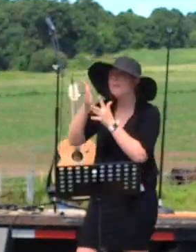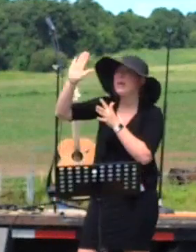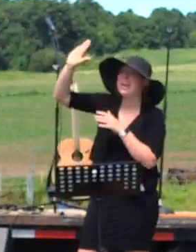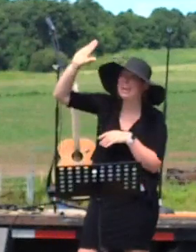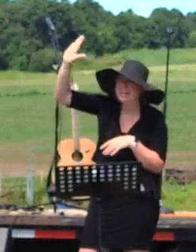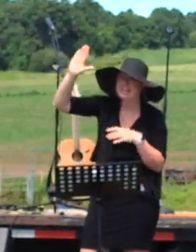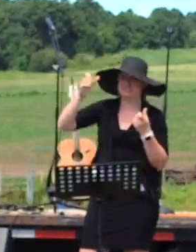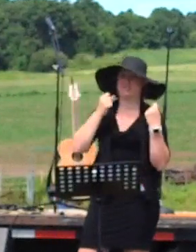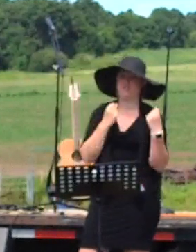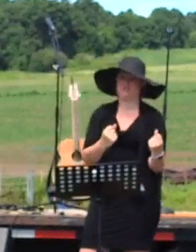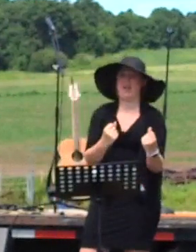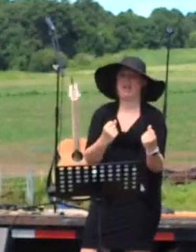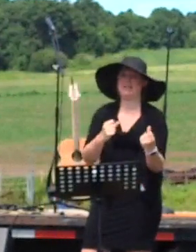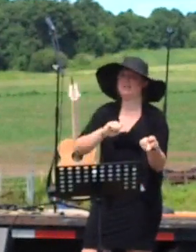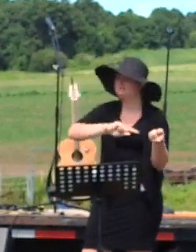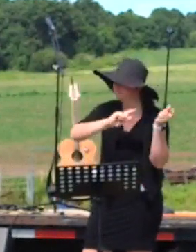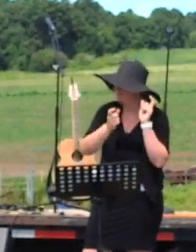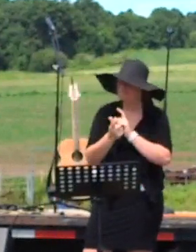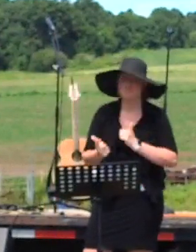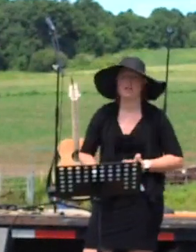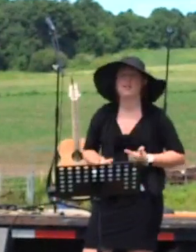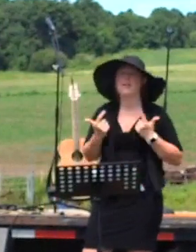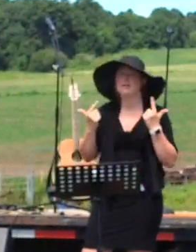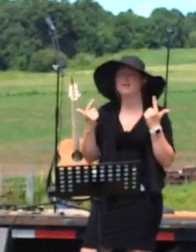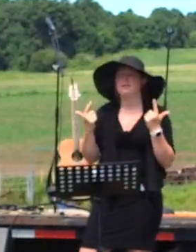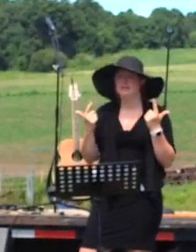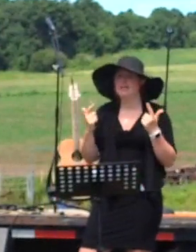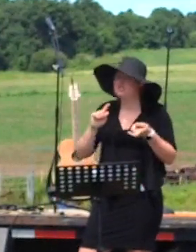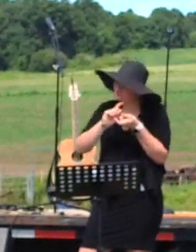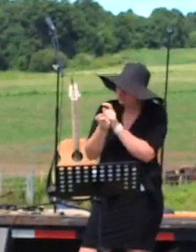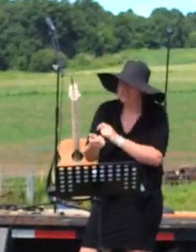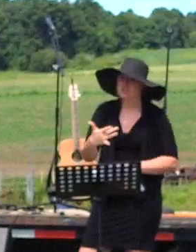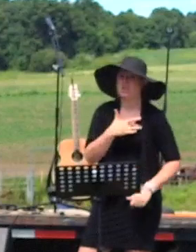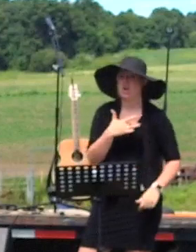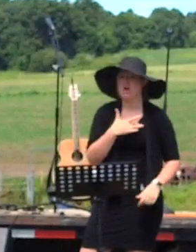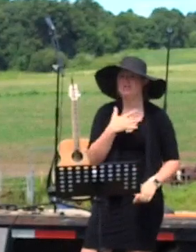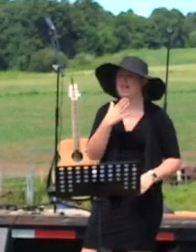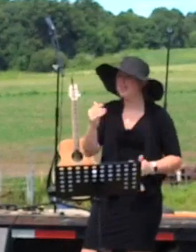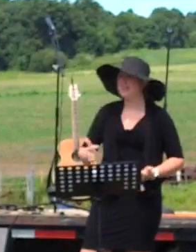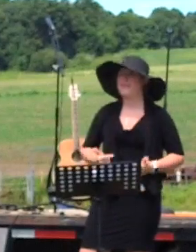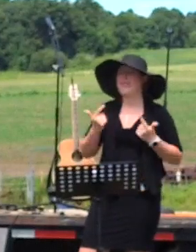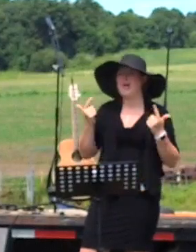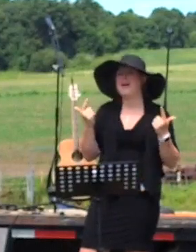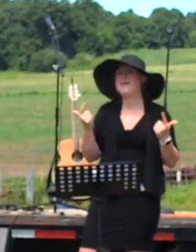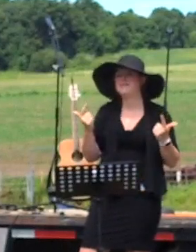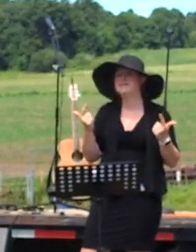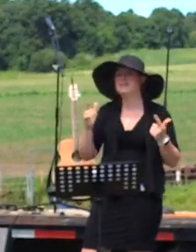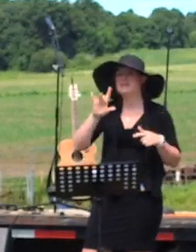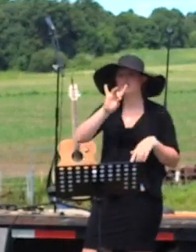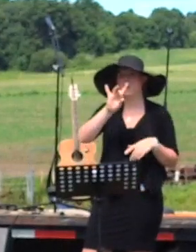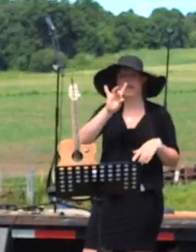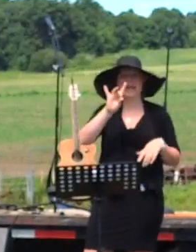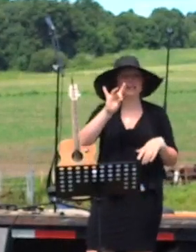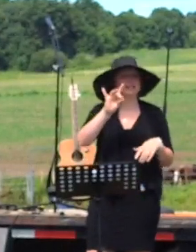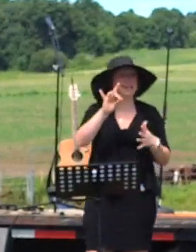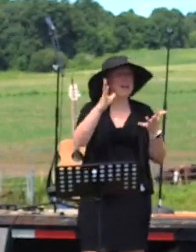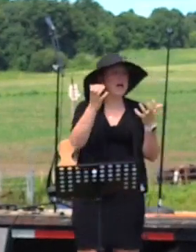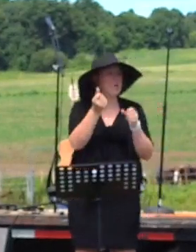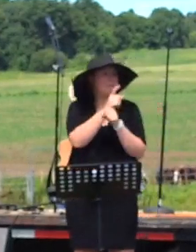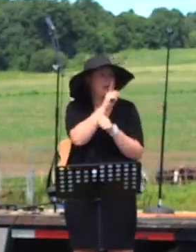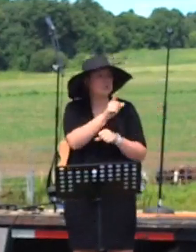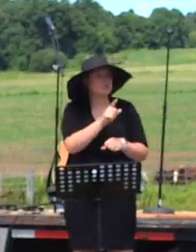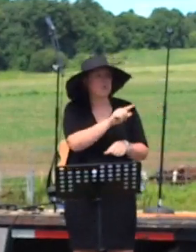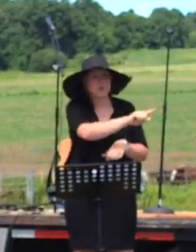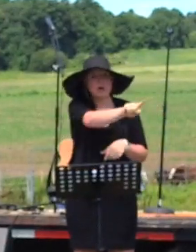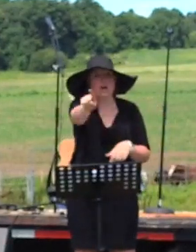strength, he changed their hearts and their lives. So eights, I want to make sure you don't